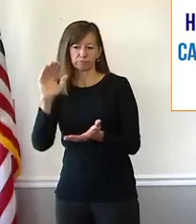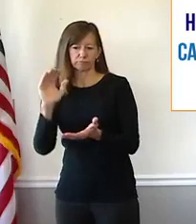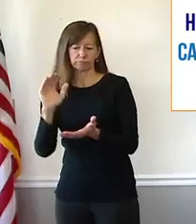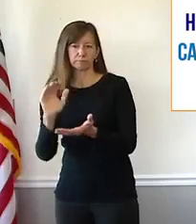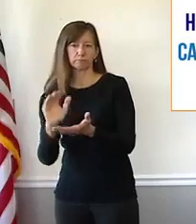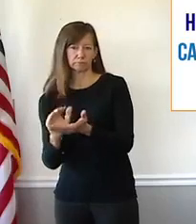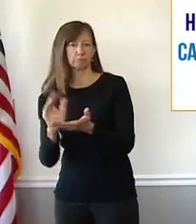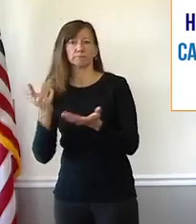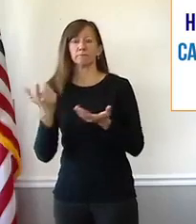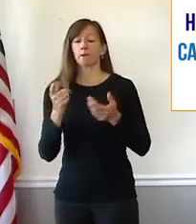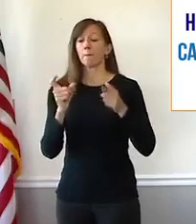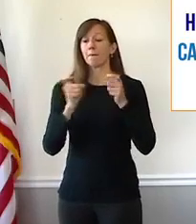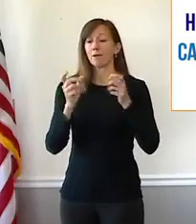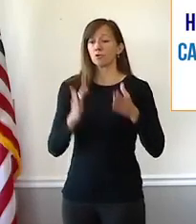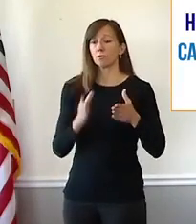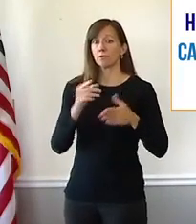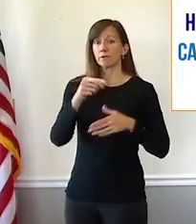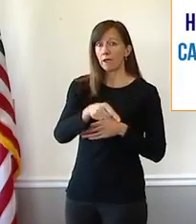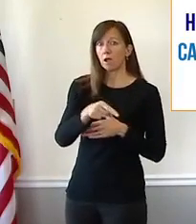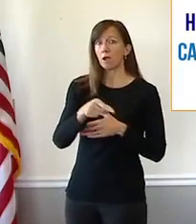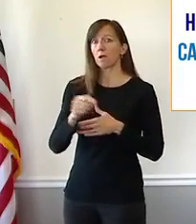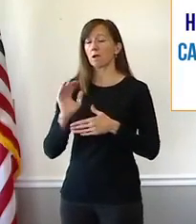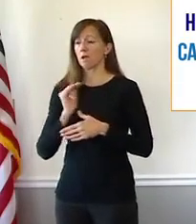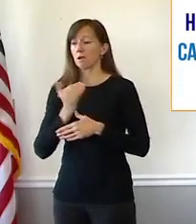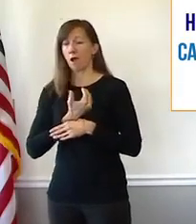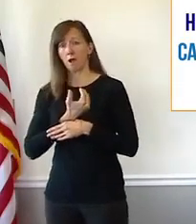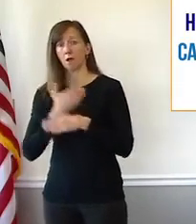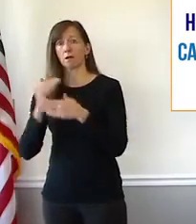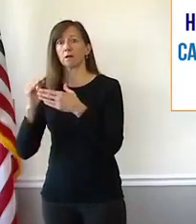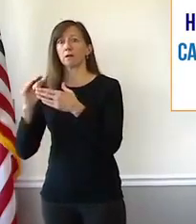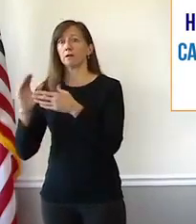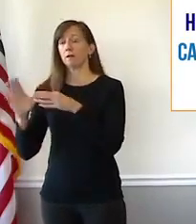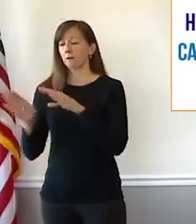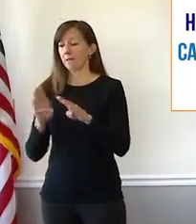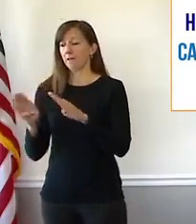our Department of Behavioral and Community Health have taken